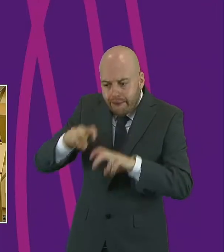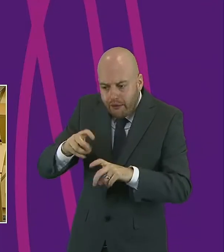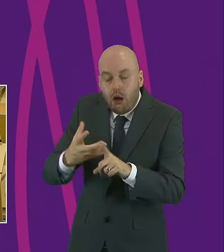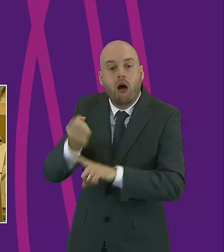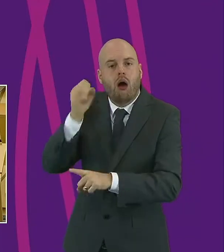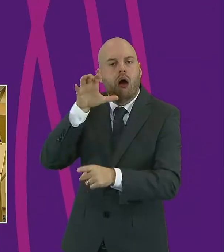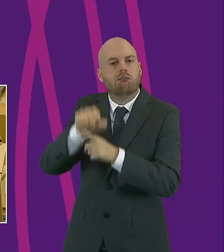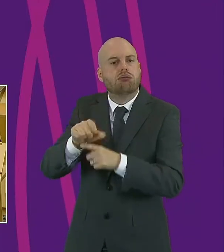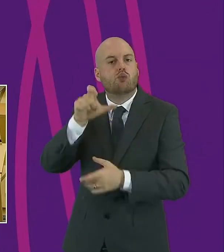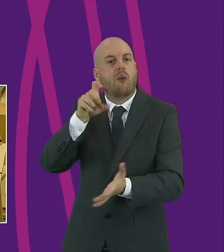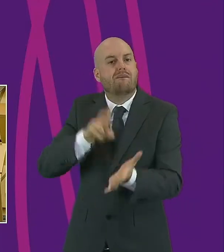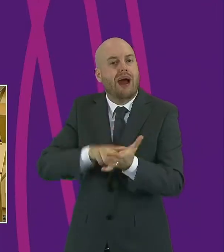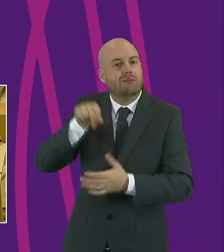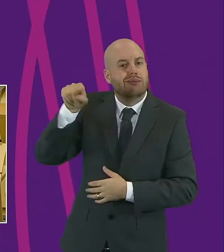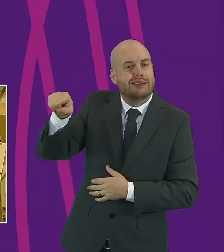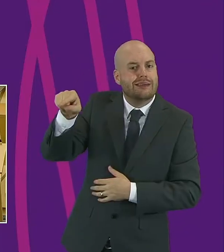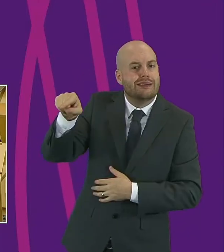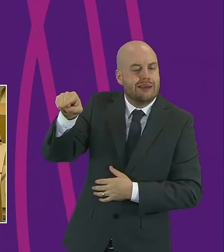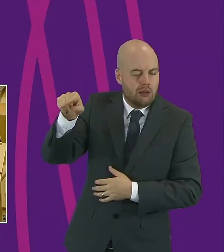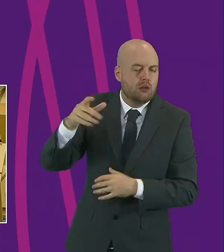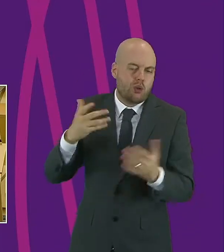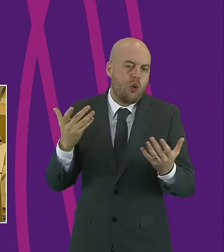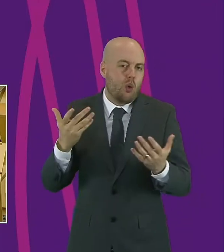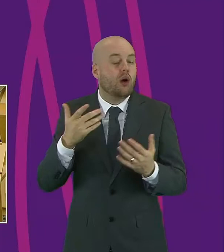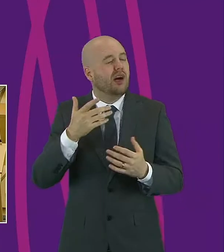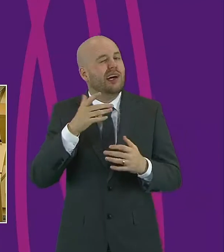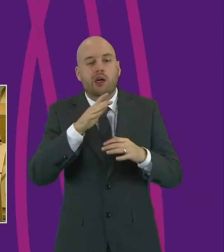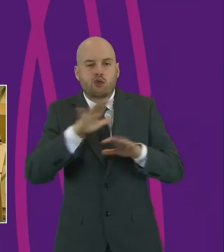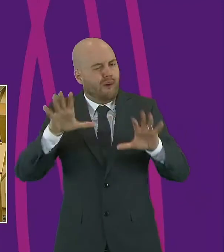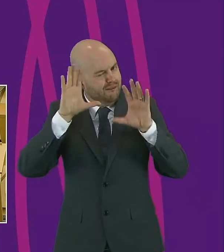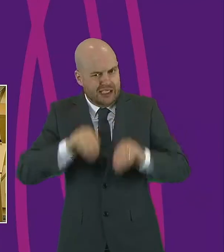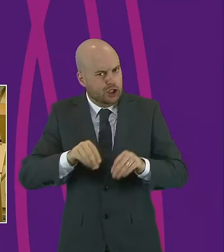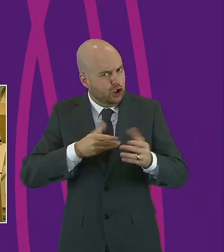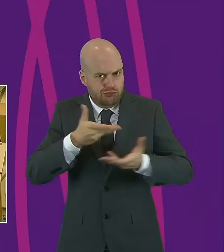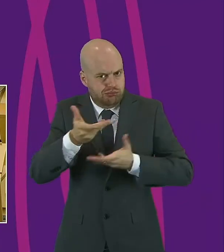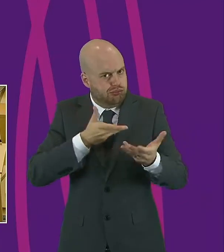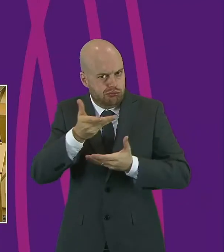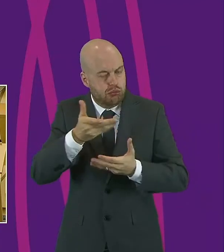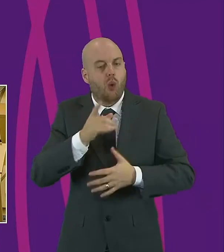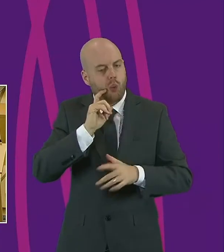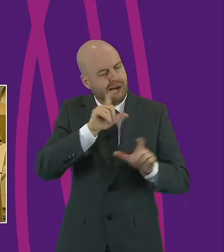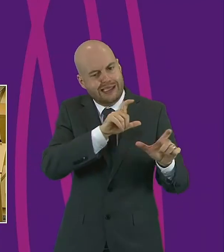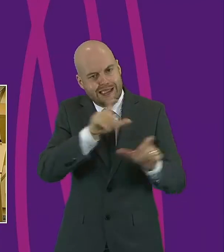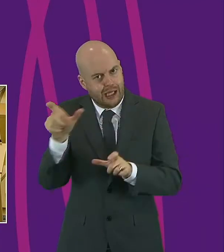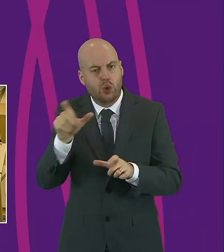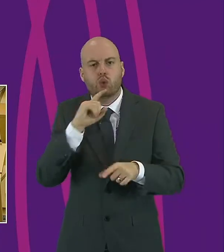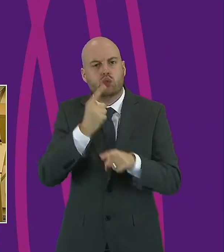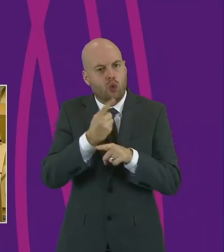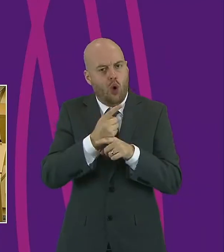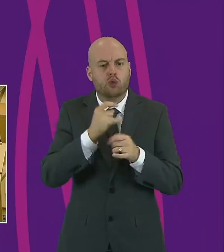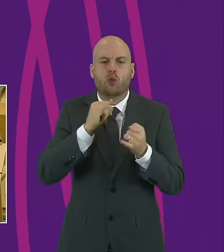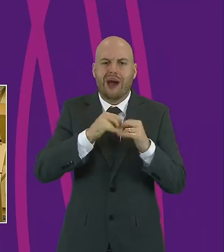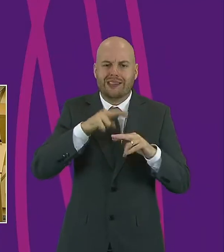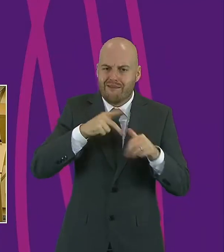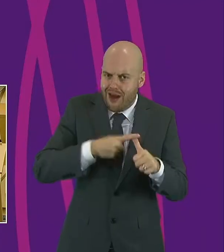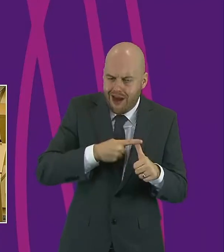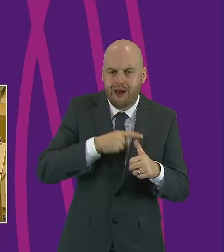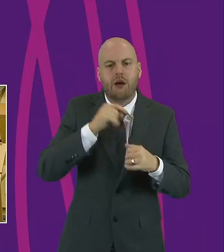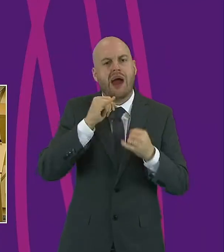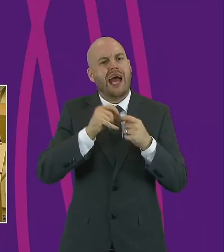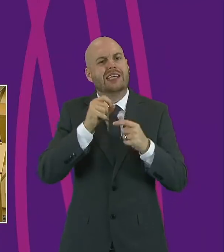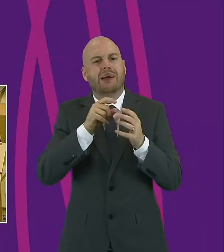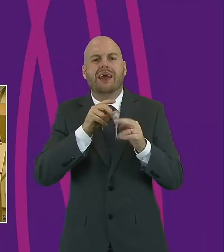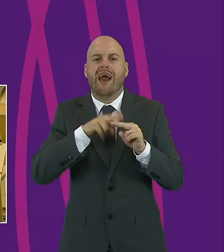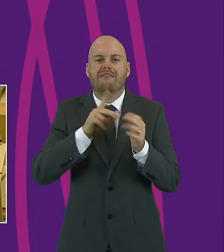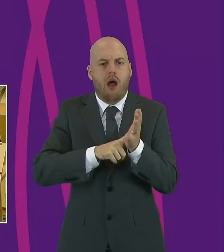tests. So this is not an easy decision, but we will continue to engage with the football authorities to ensure that they have an effective regime in place that can